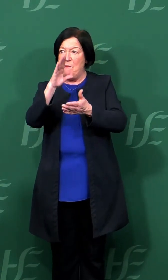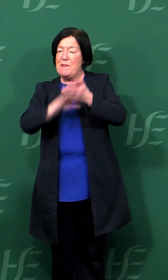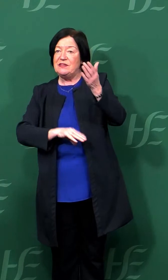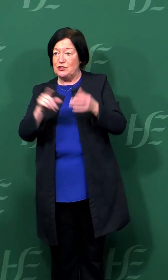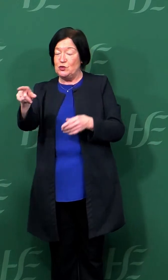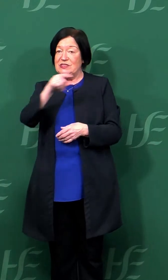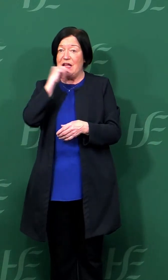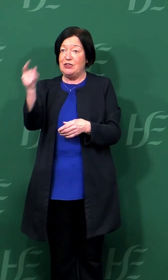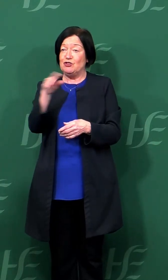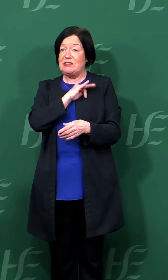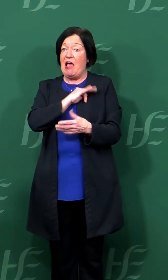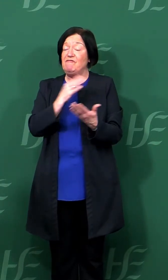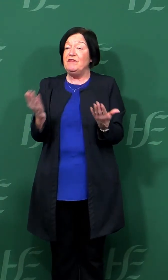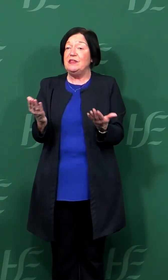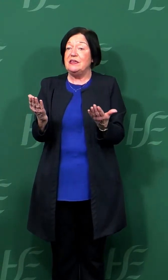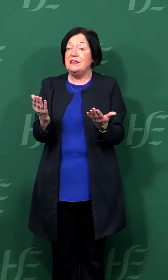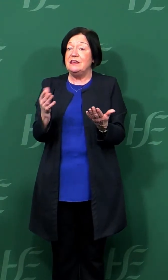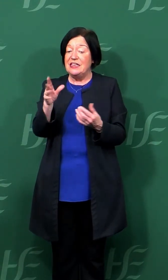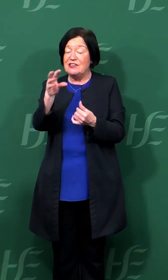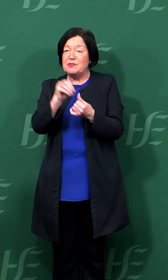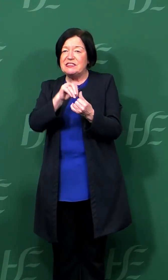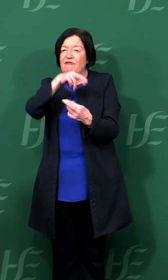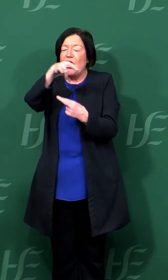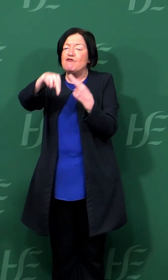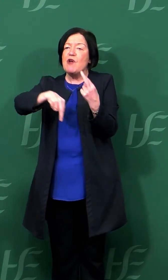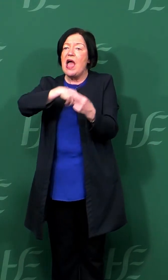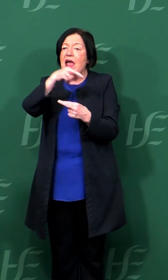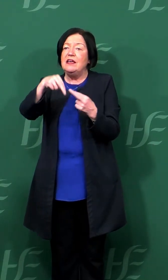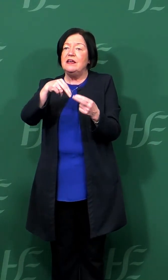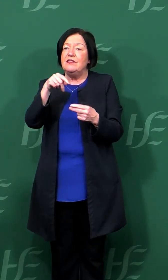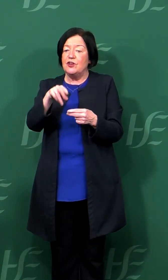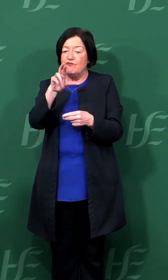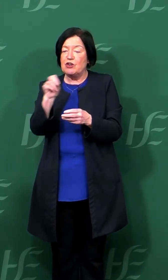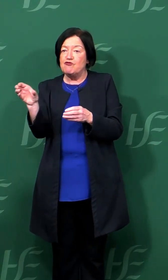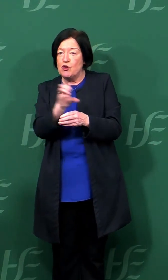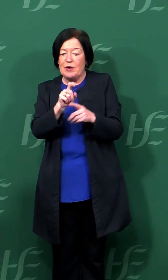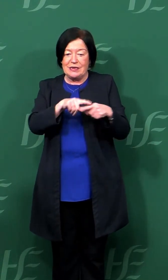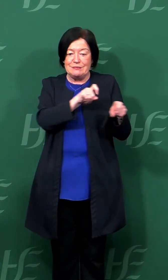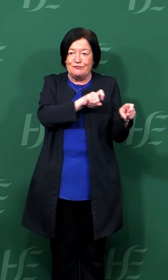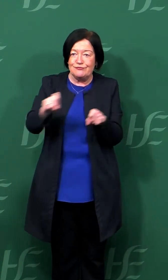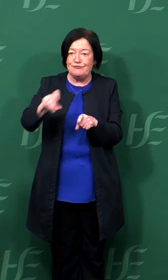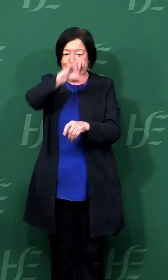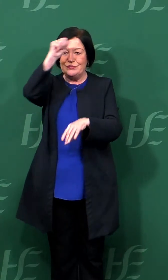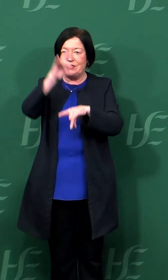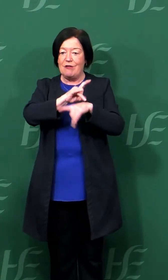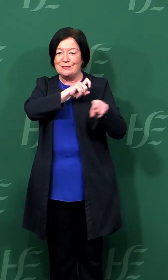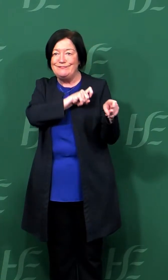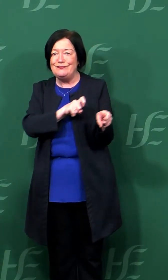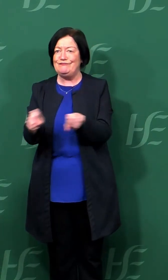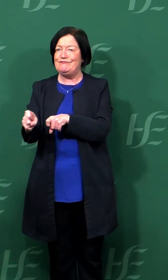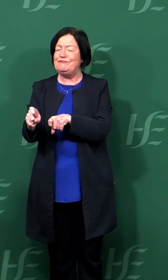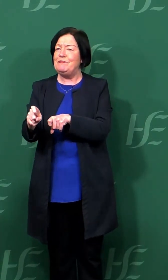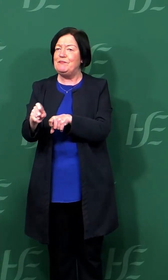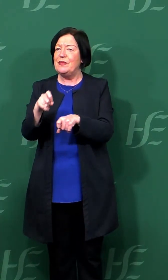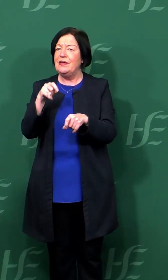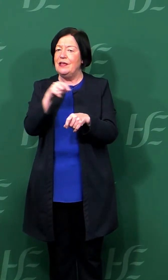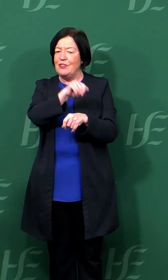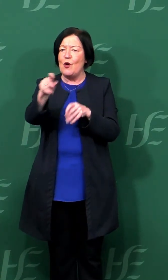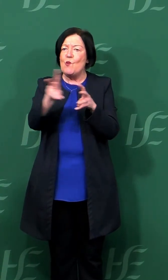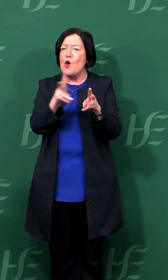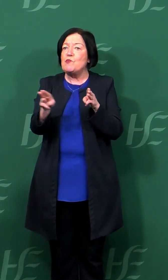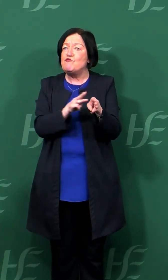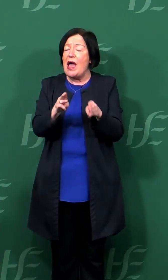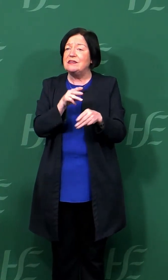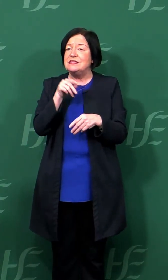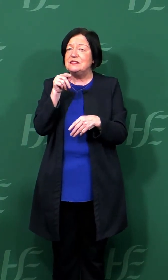said yourself. So, I mean, specifically around the recruitment and retention of consultants, I think work practices